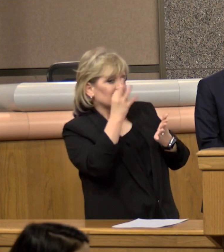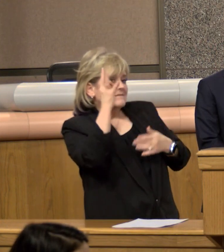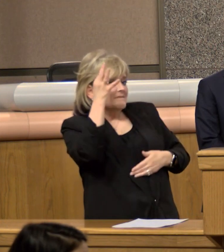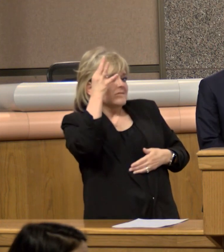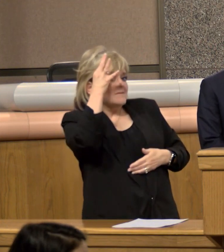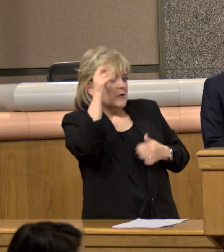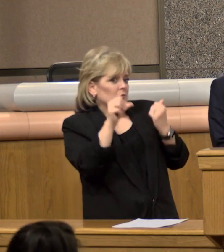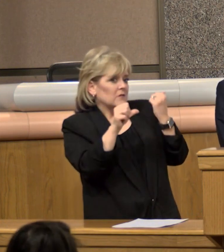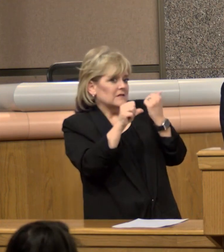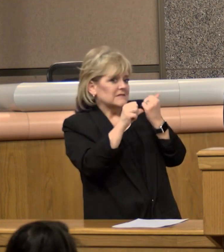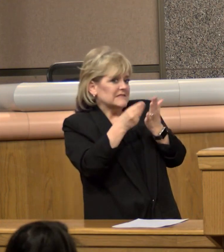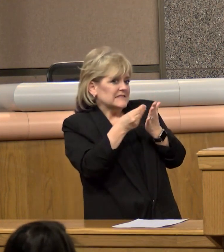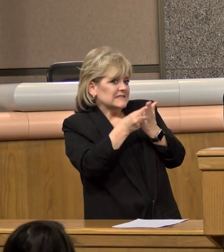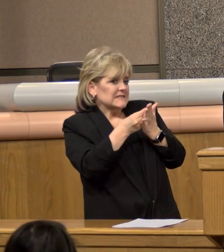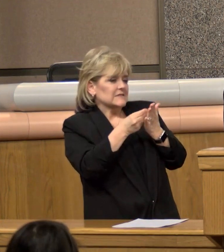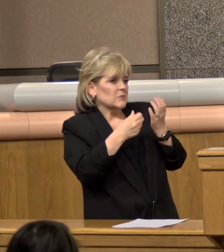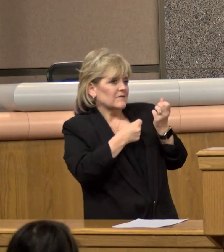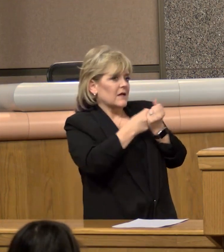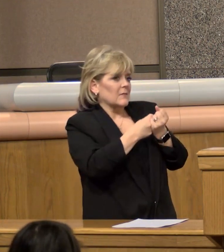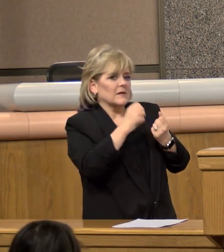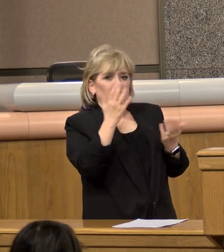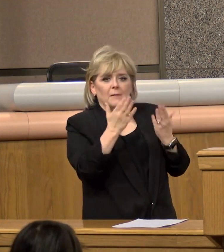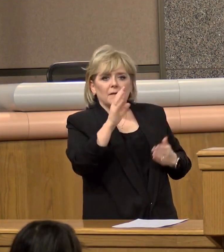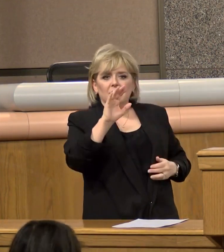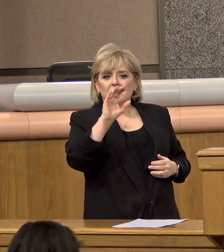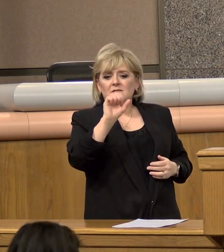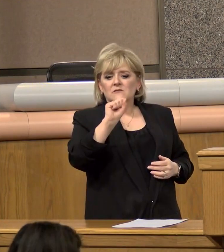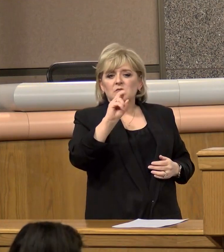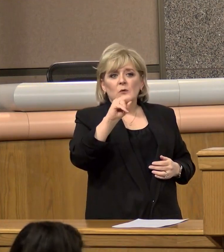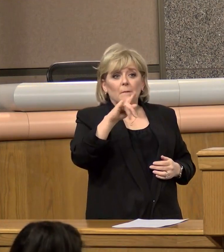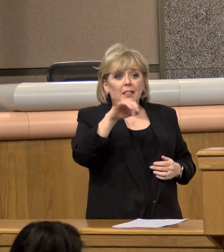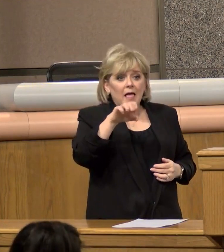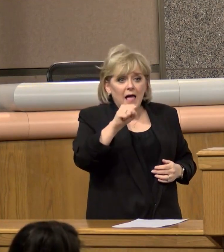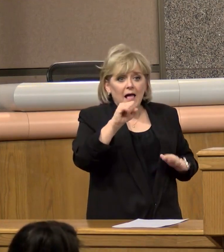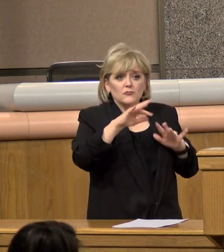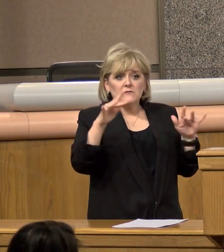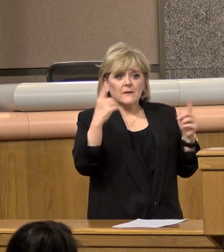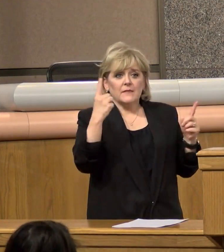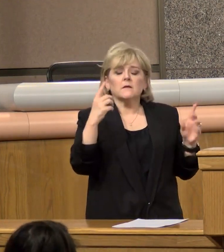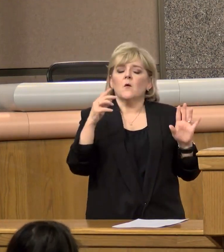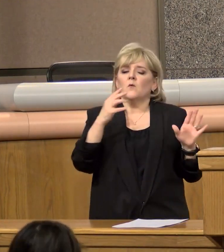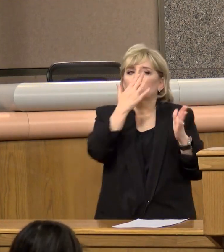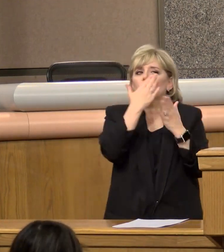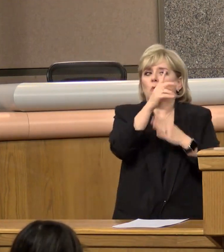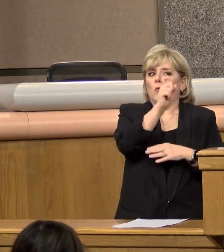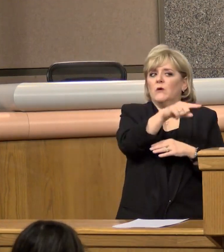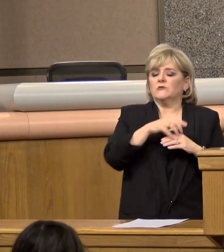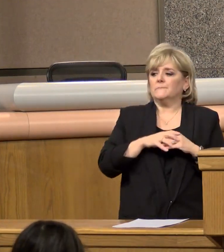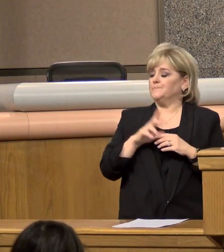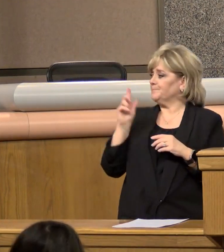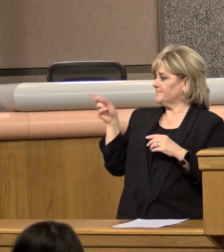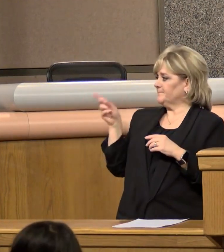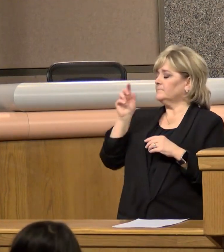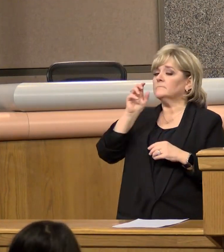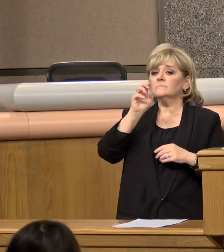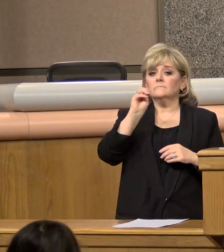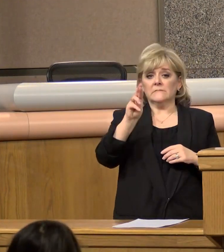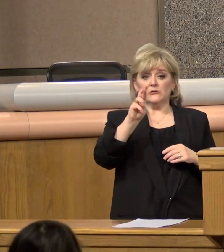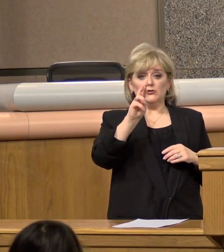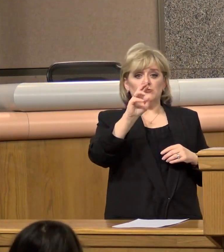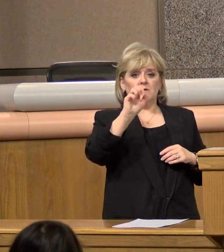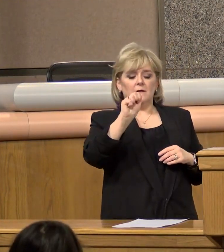in so far as far as, you know, supplies or anything like that. it's a, it's a good question. We, we've, Mr. Atkinson and his